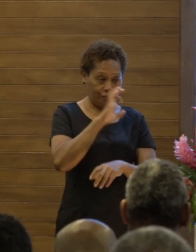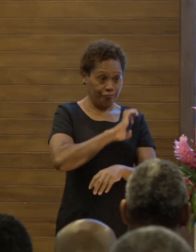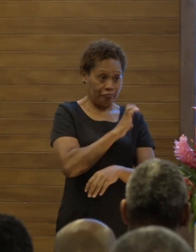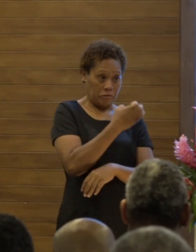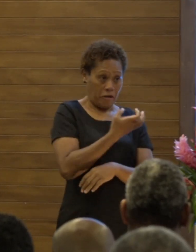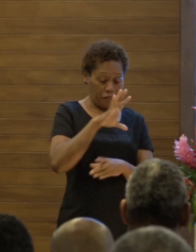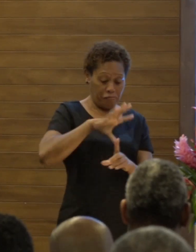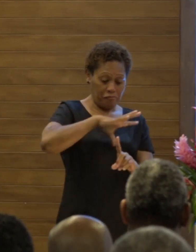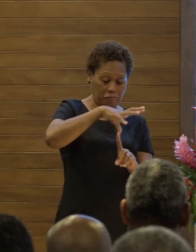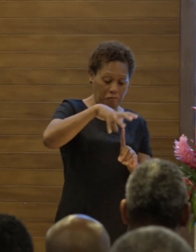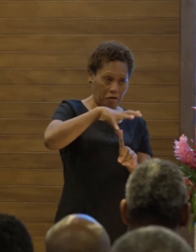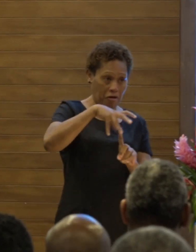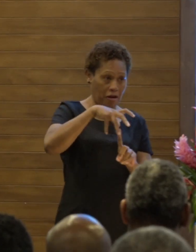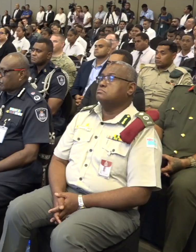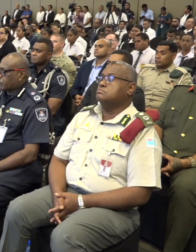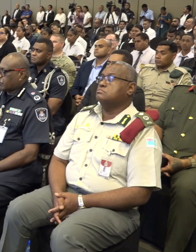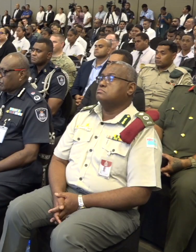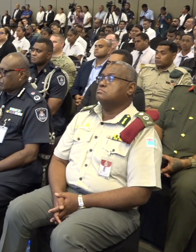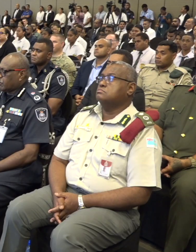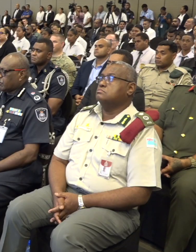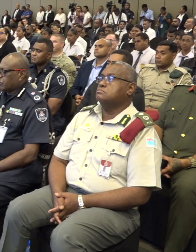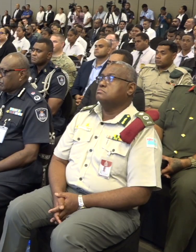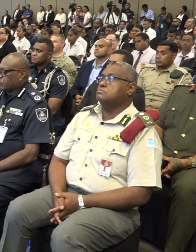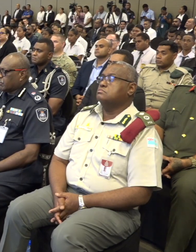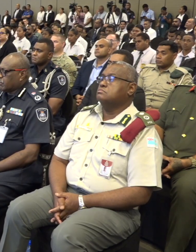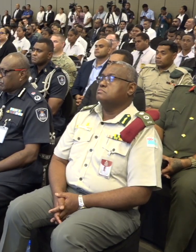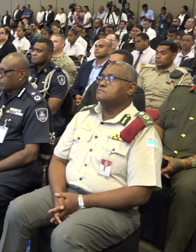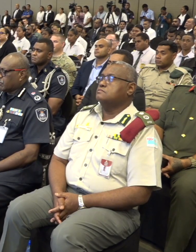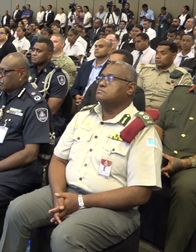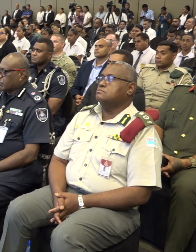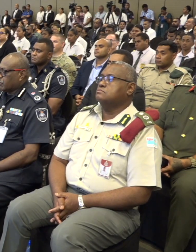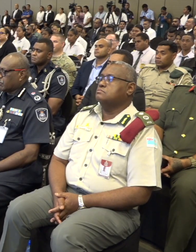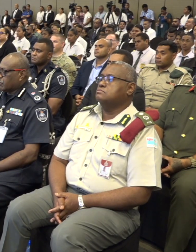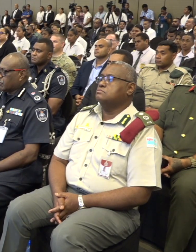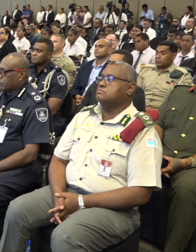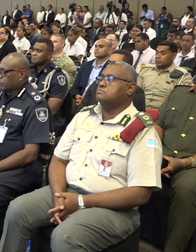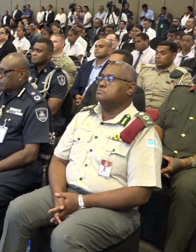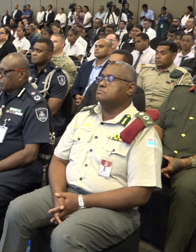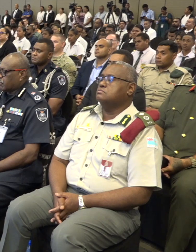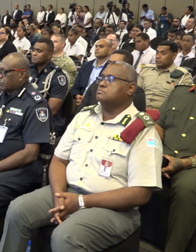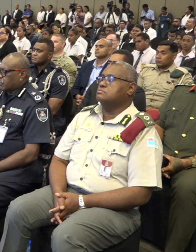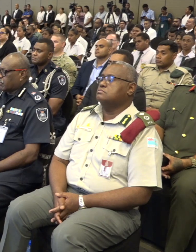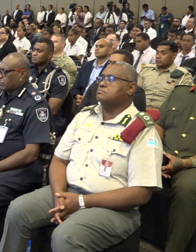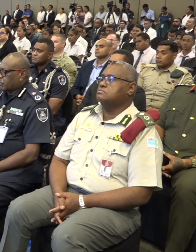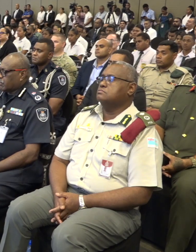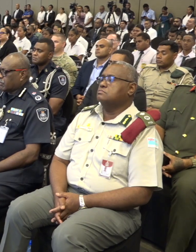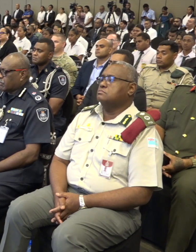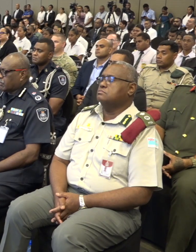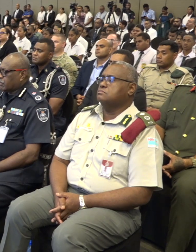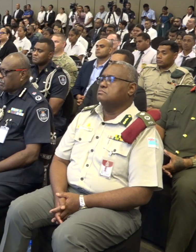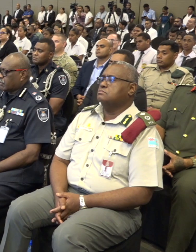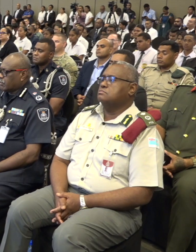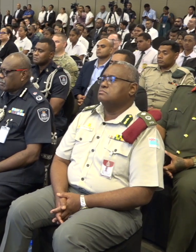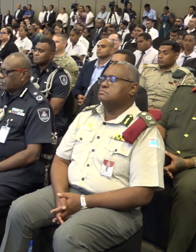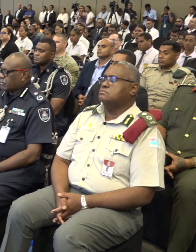to God's divine guidance. And the Bible said when we surrender to the Lord, whatever we do, our plan will be